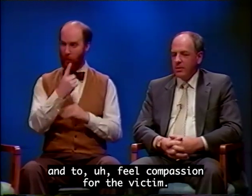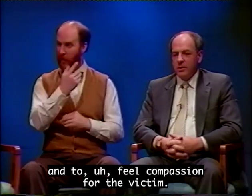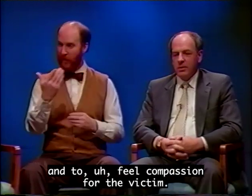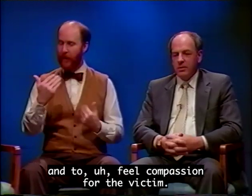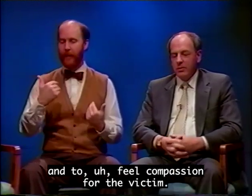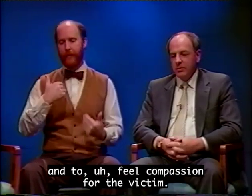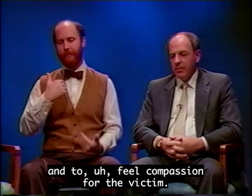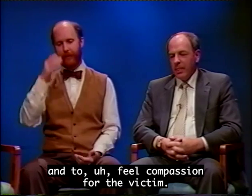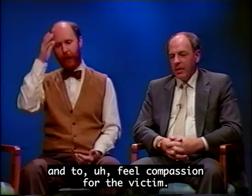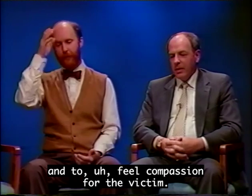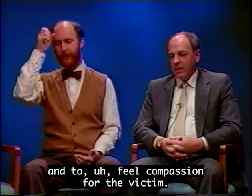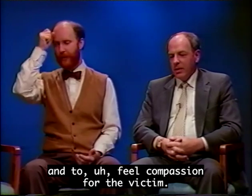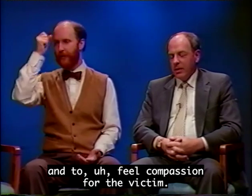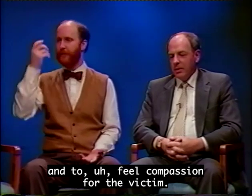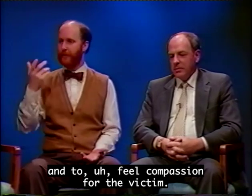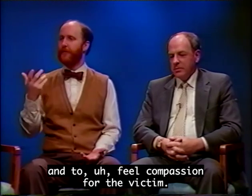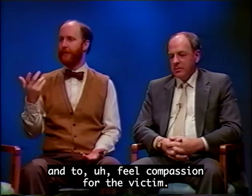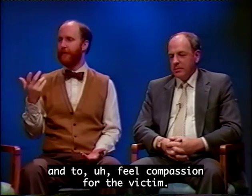sense and to